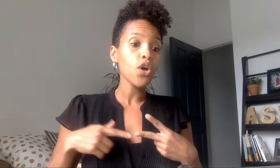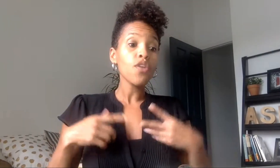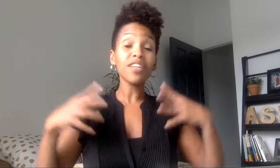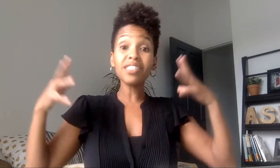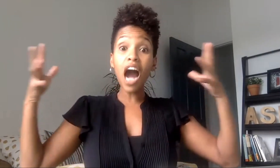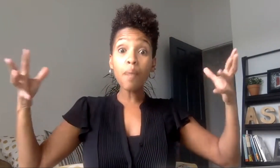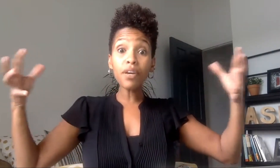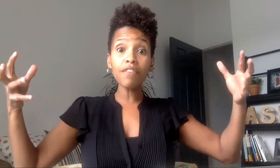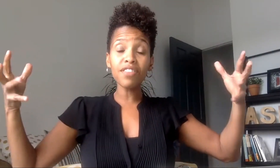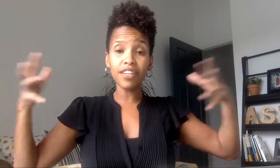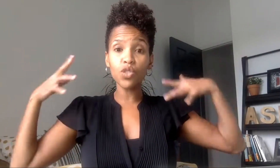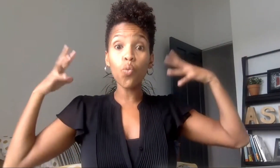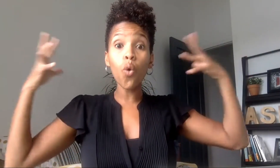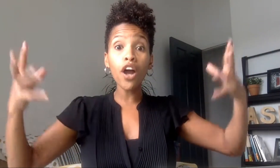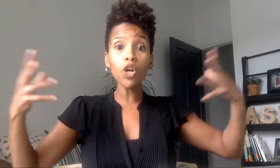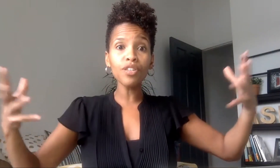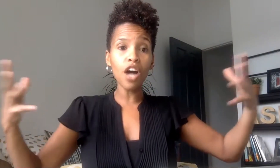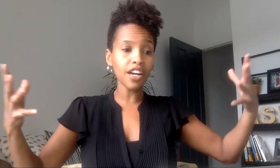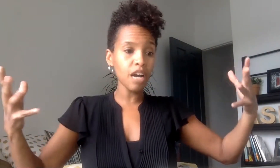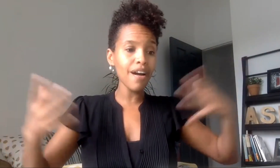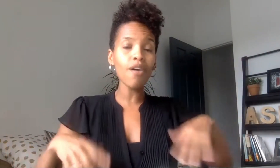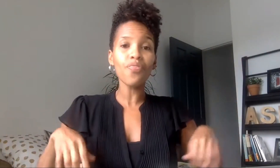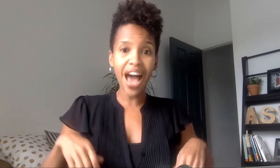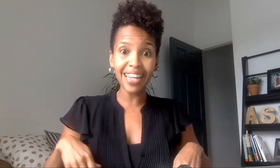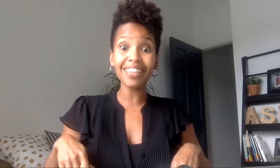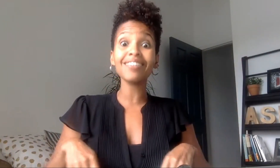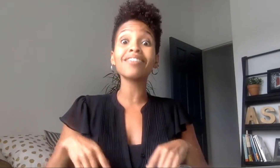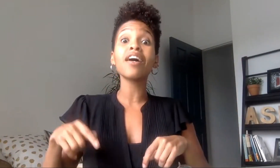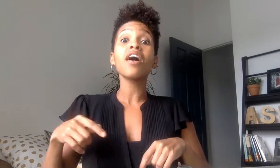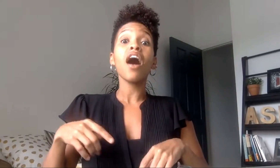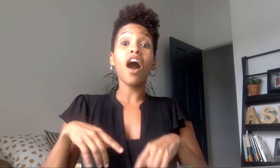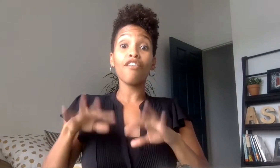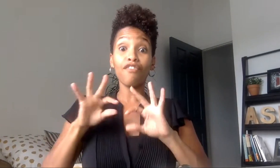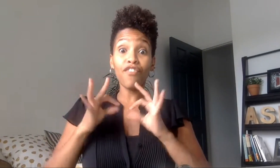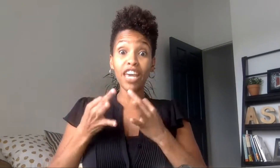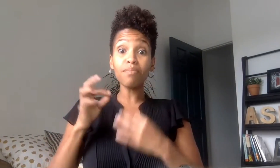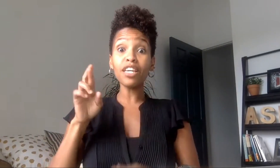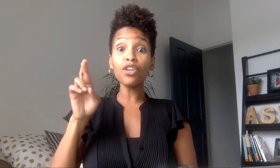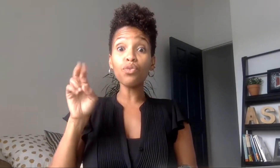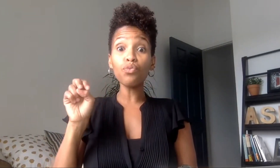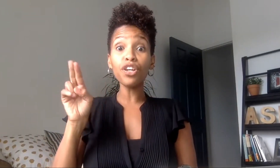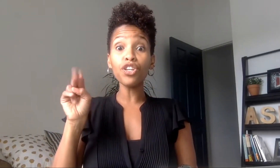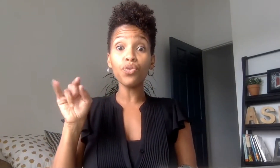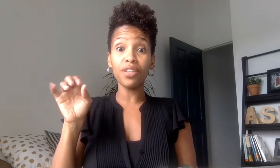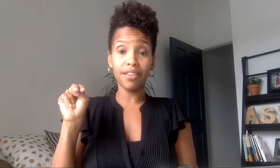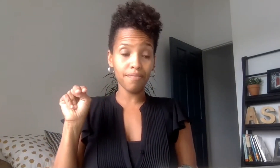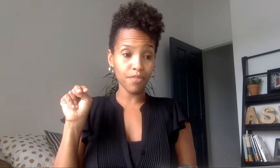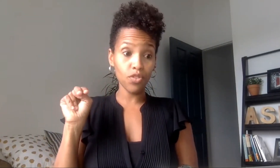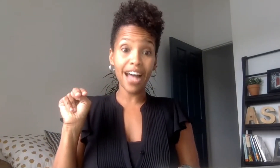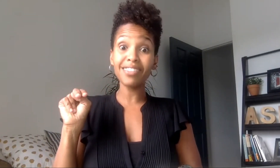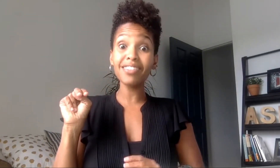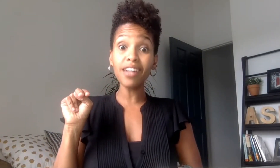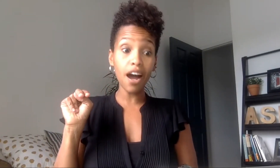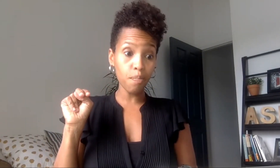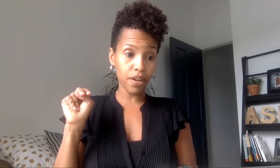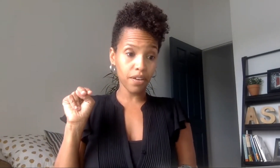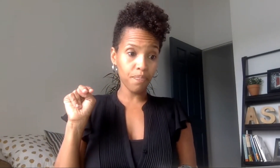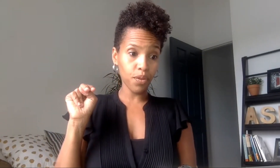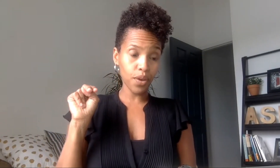The topic of this, what are we talking about? That is family reunion. So that's the topic,